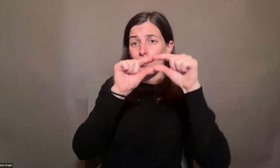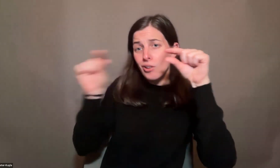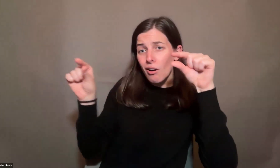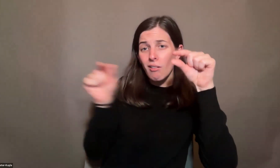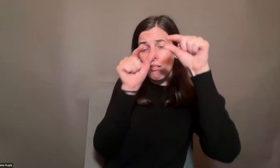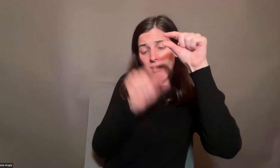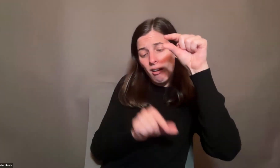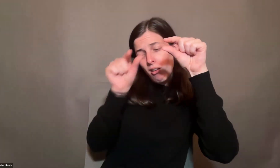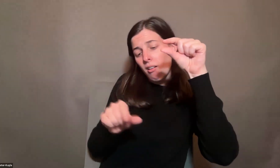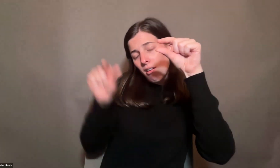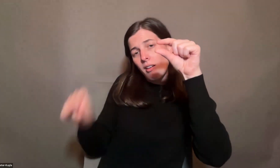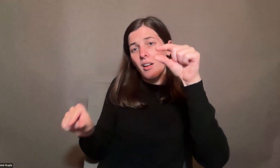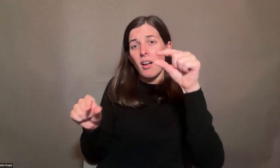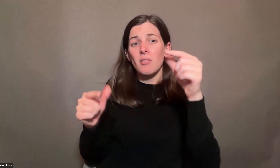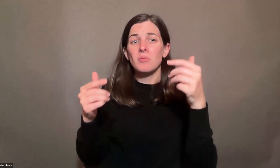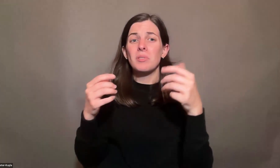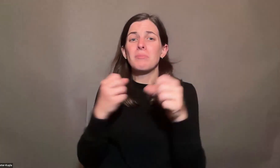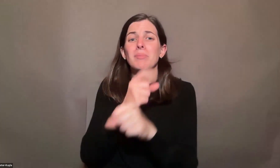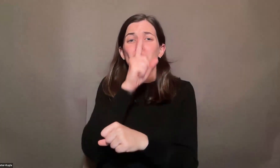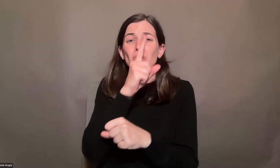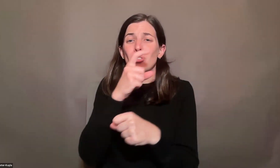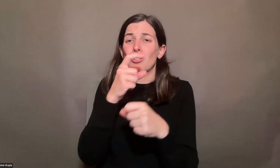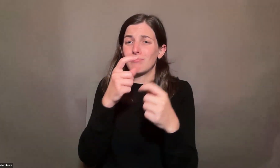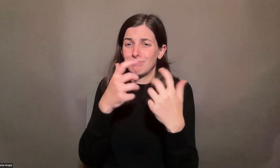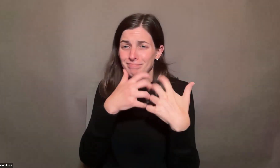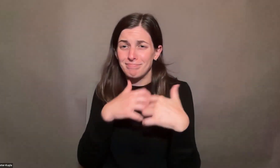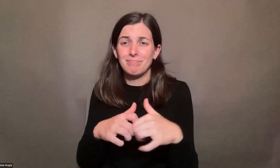that, as long as it makes sense in the context in which you're working on.